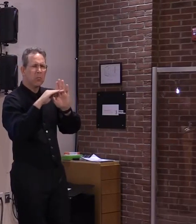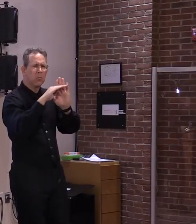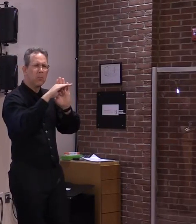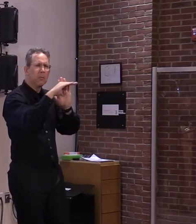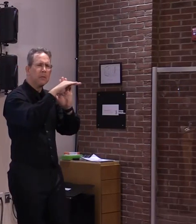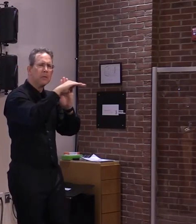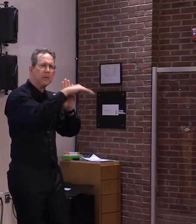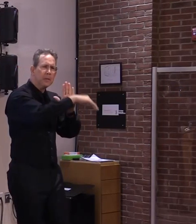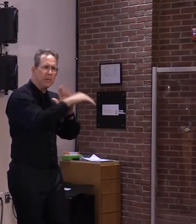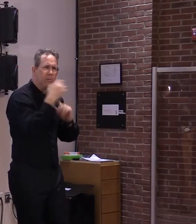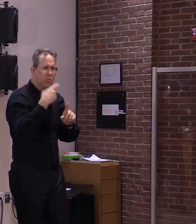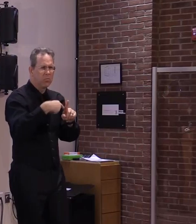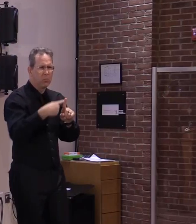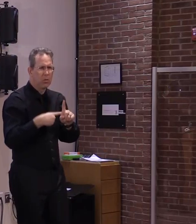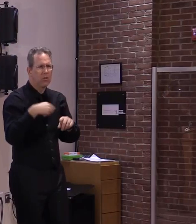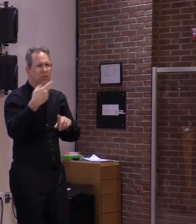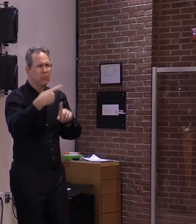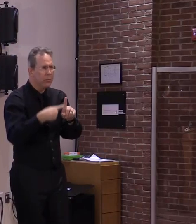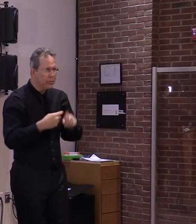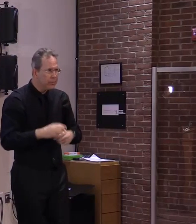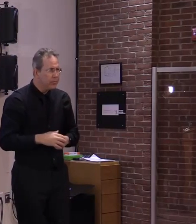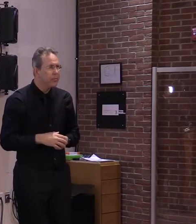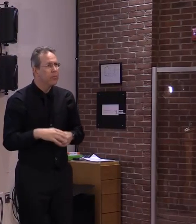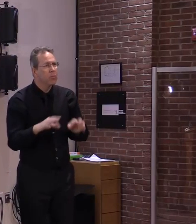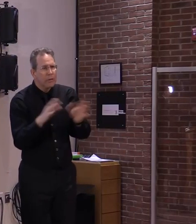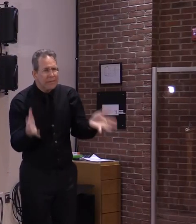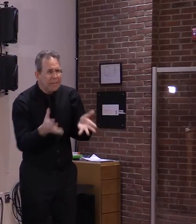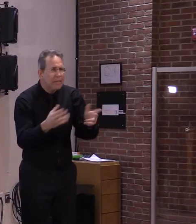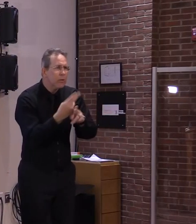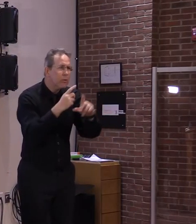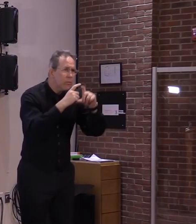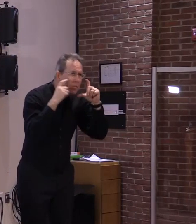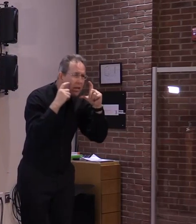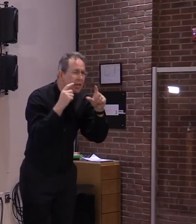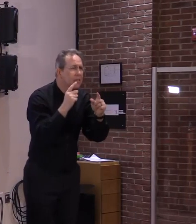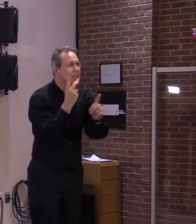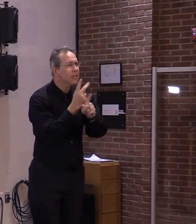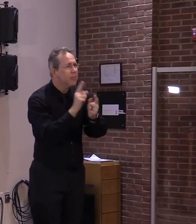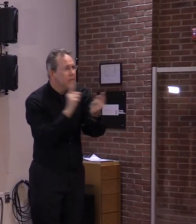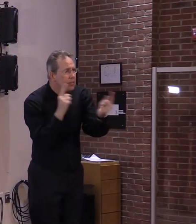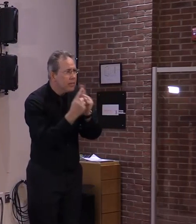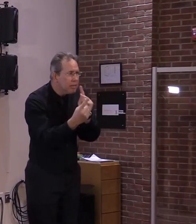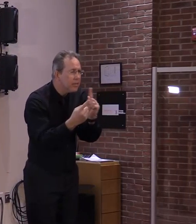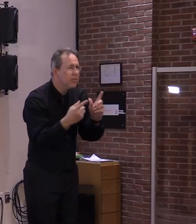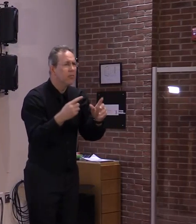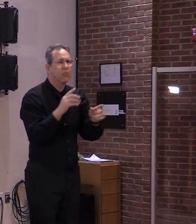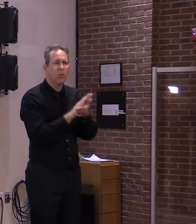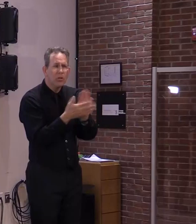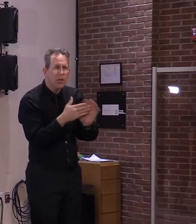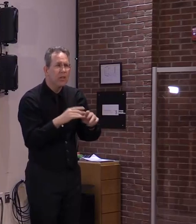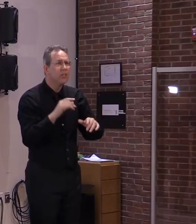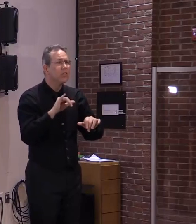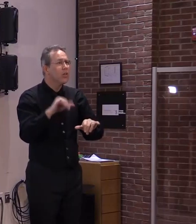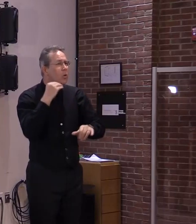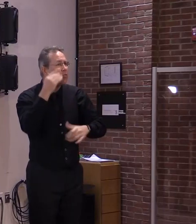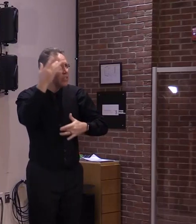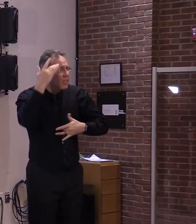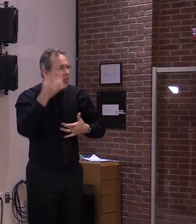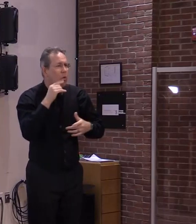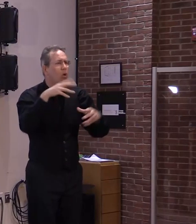everyone to double down on the public health measures, particularly those in the younger age groups, and for those that have the availability to get the